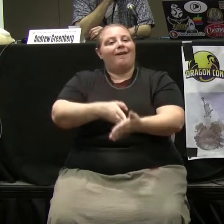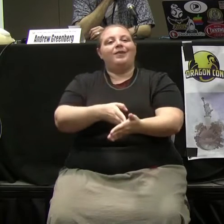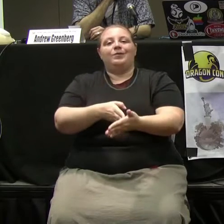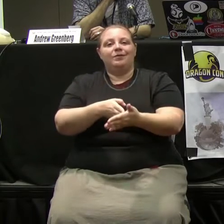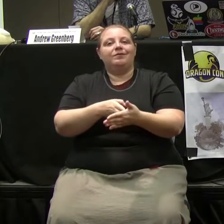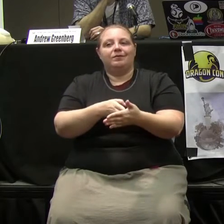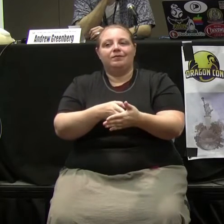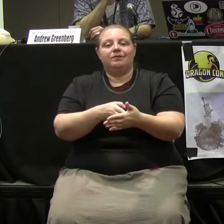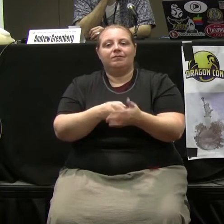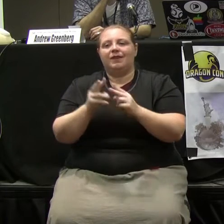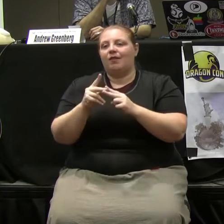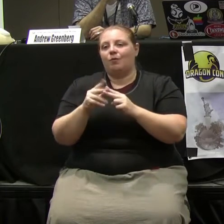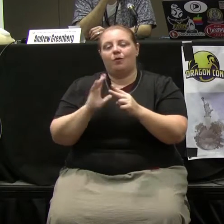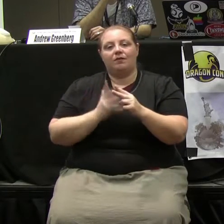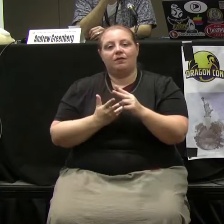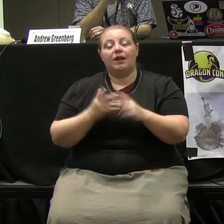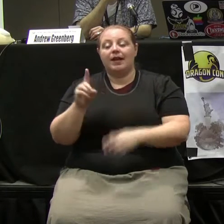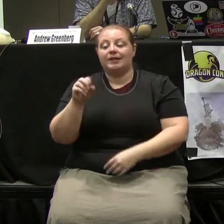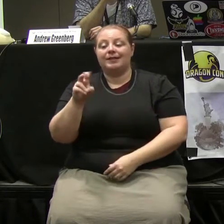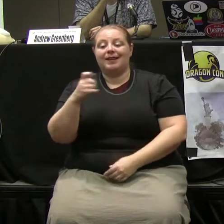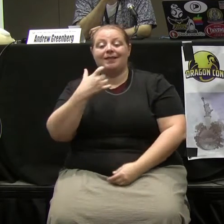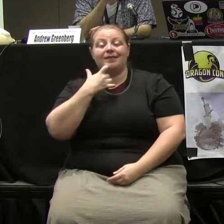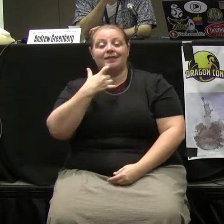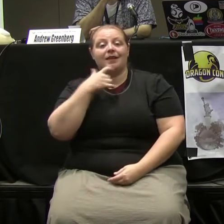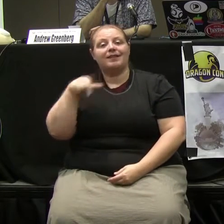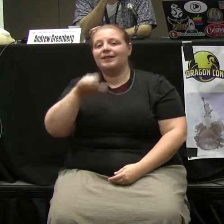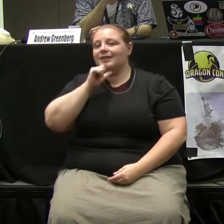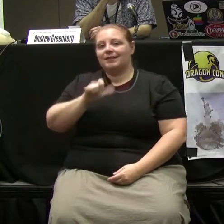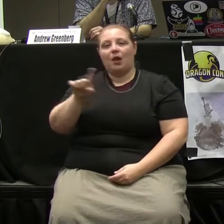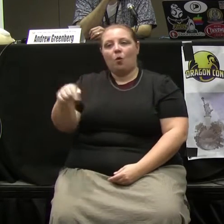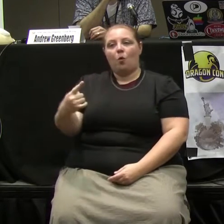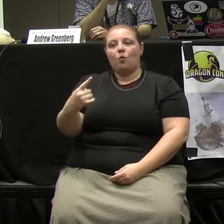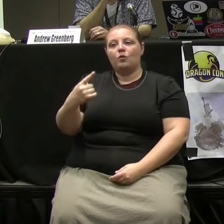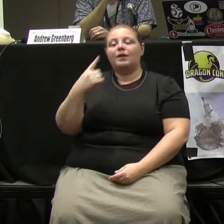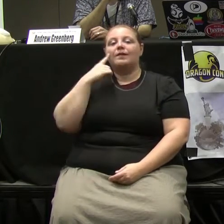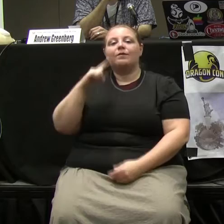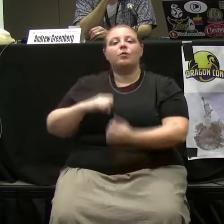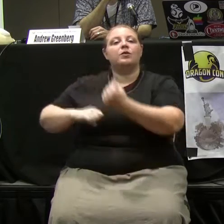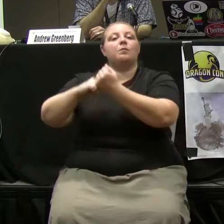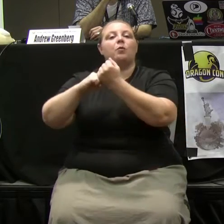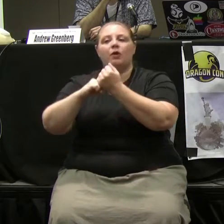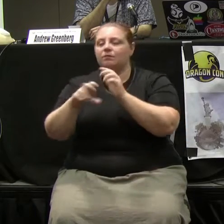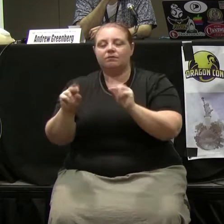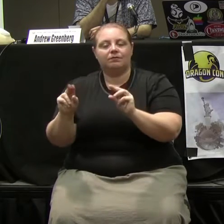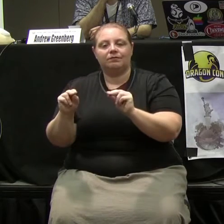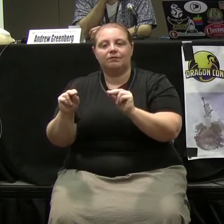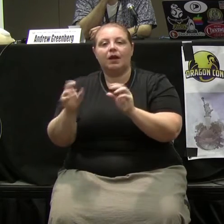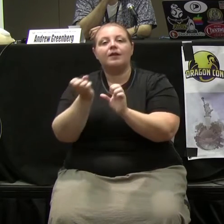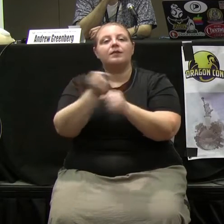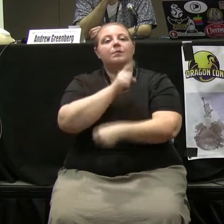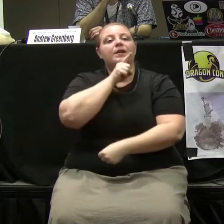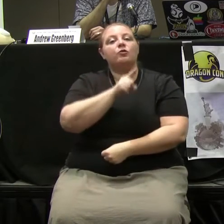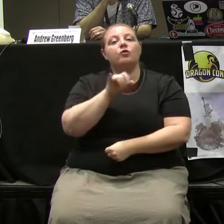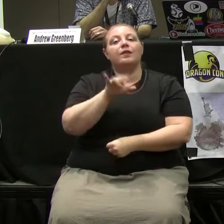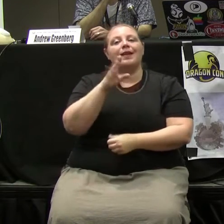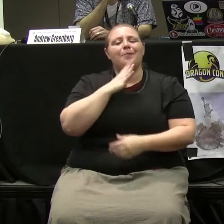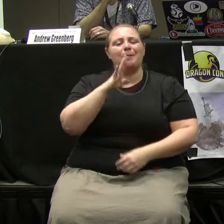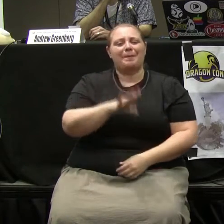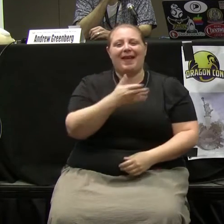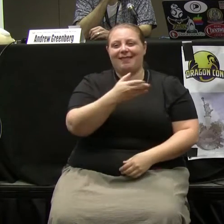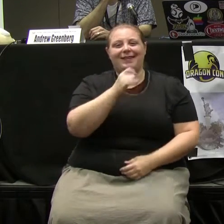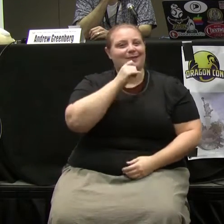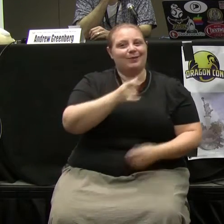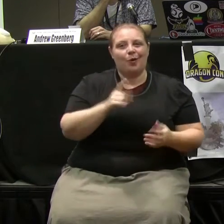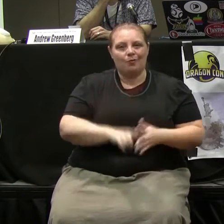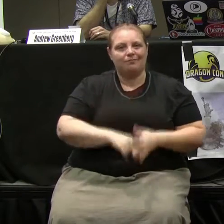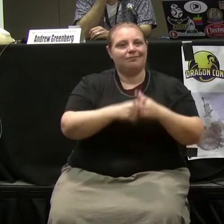And I think Dave brought up a really good point at the front. This is not only about supporting things, it's also about making sure that bad provisions don't